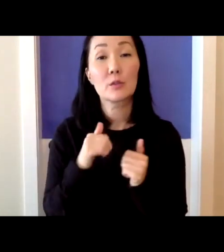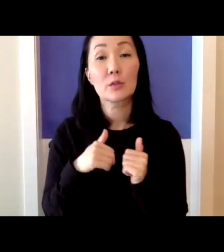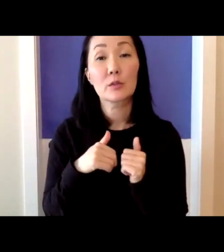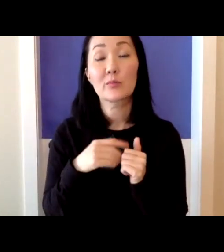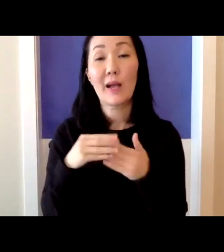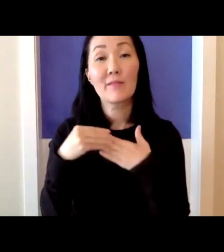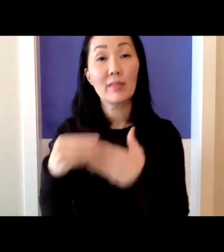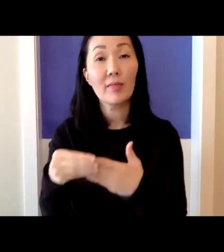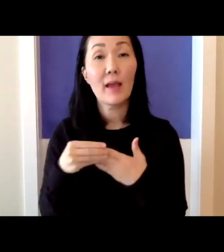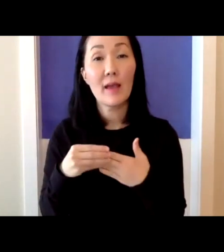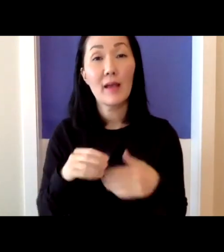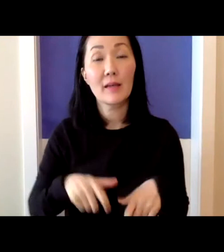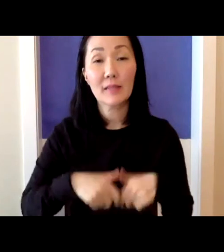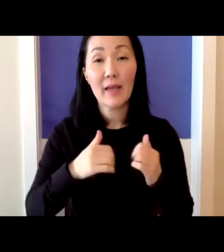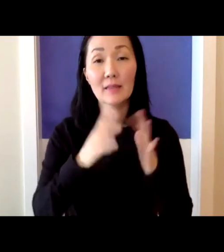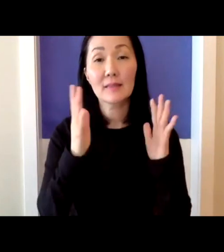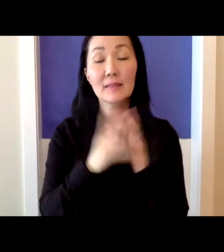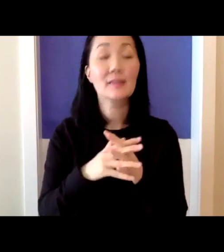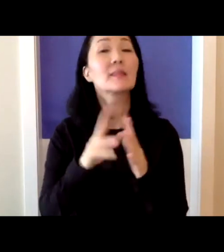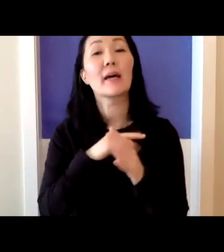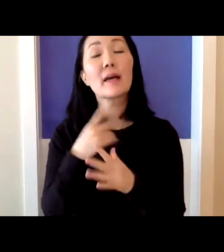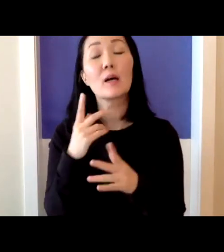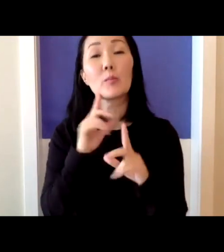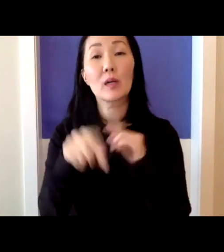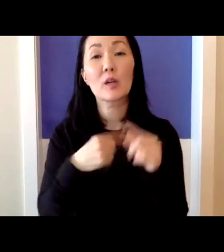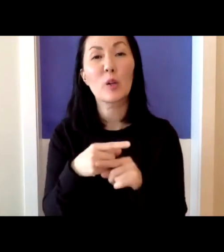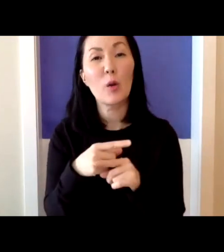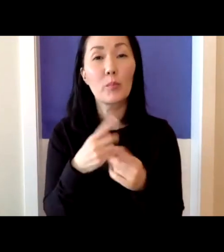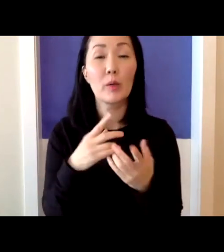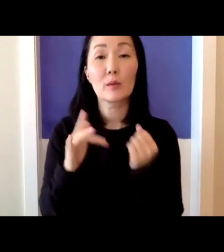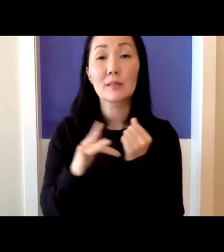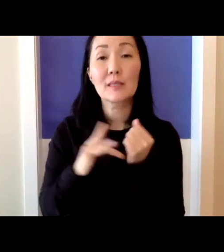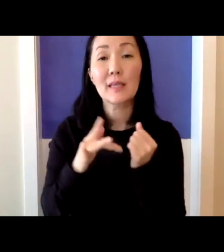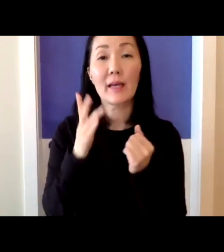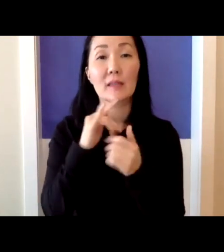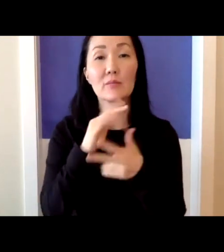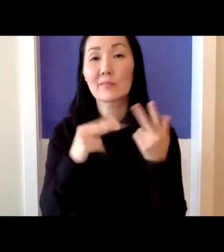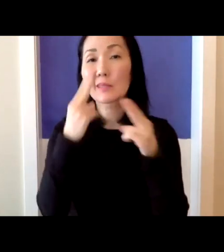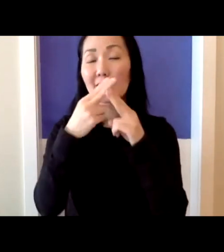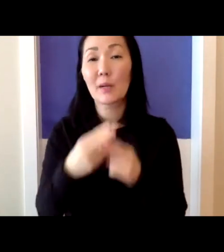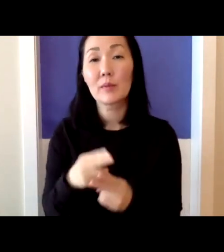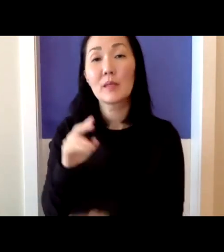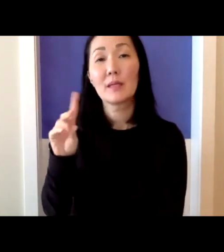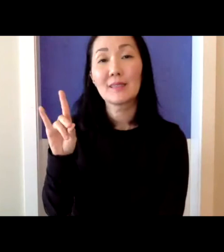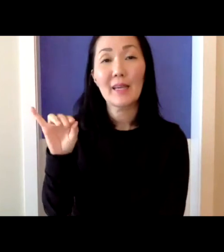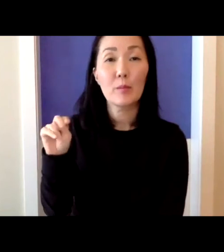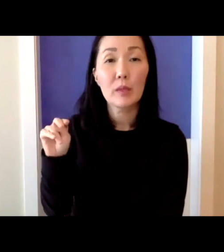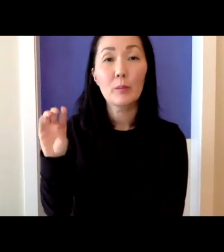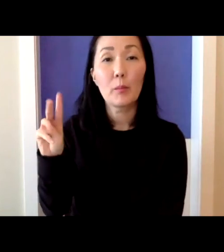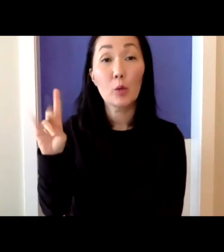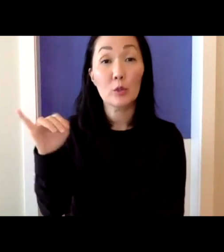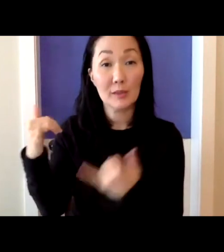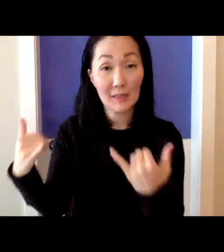teams for global scale companies in the tech industry, including Hootsuite, Unbounce, and now Damon Motors. I've